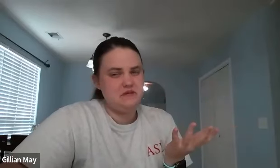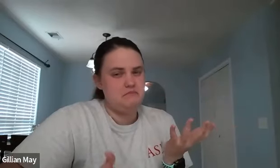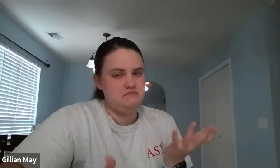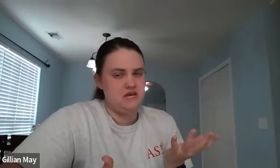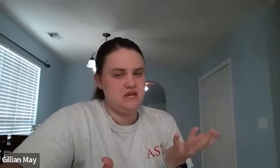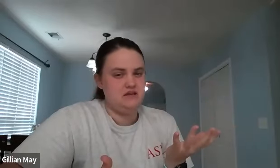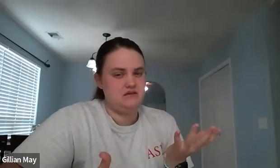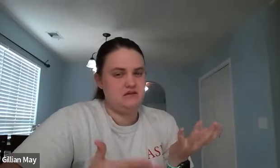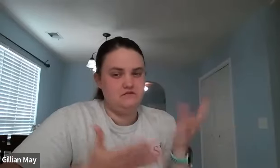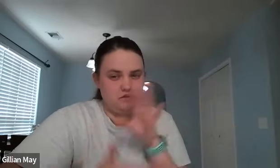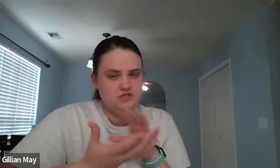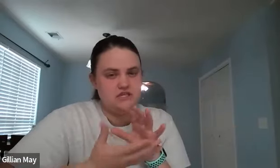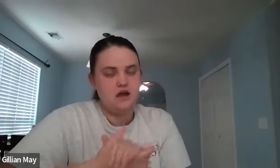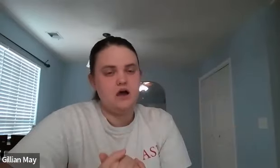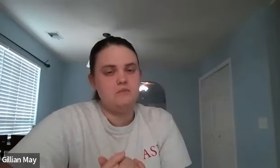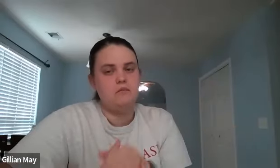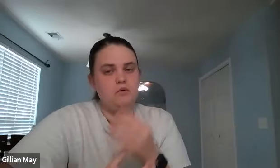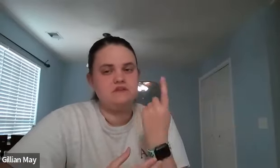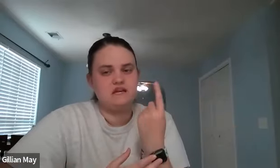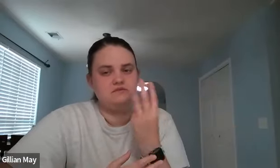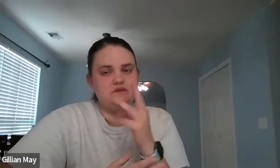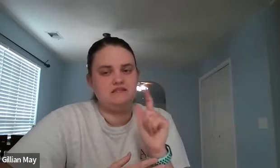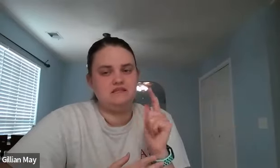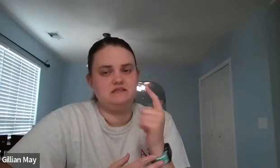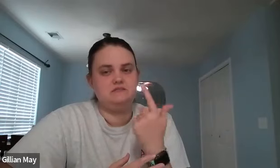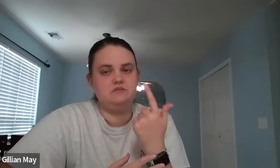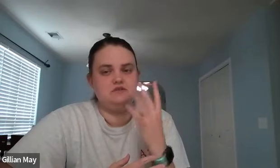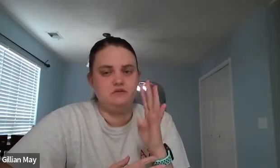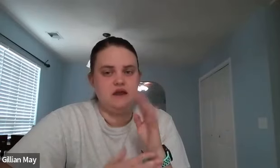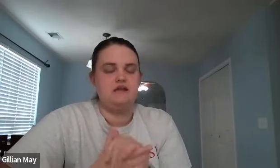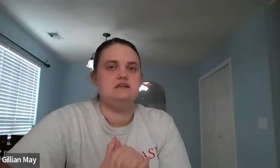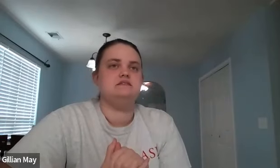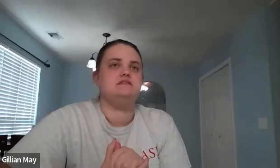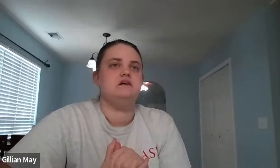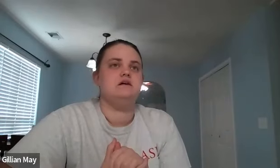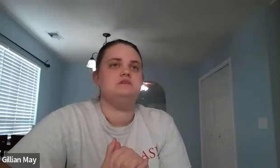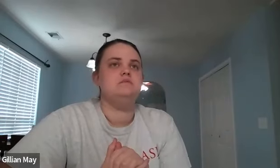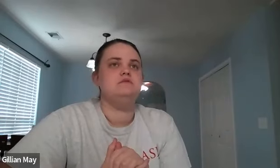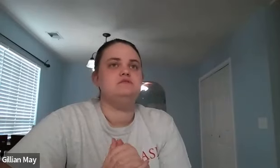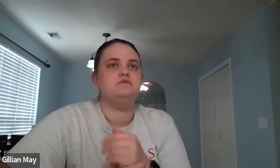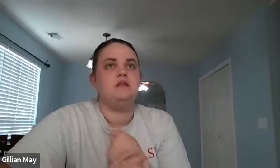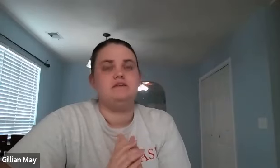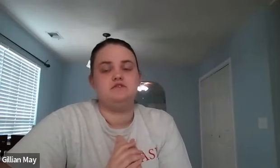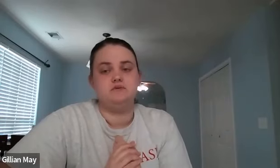be a big confusion. More of the times when they see some people doing that is, some people will do it for like if they're